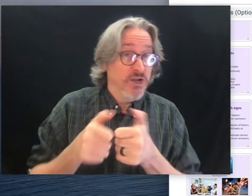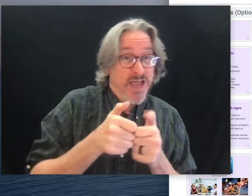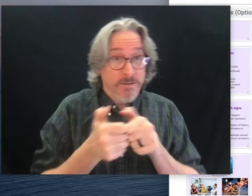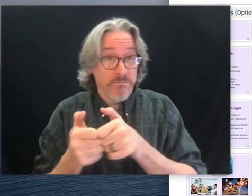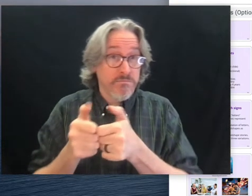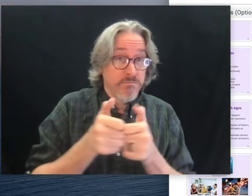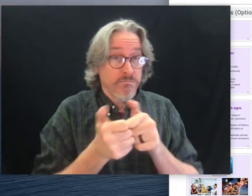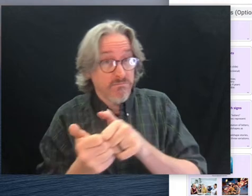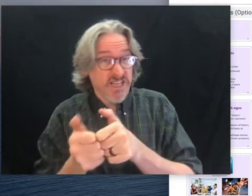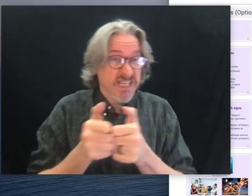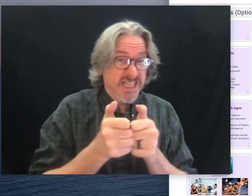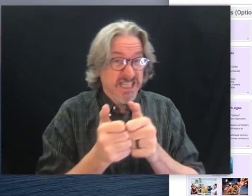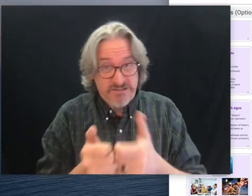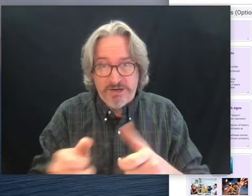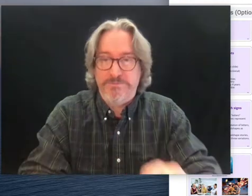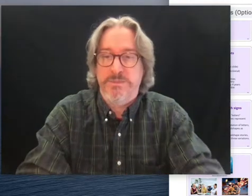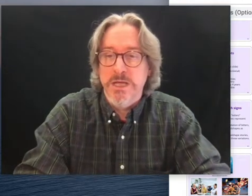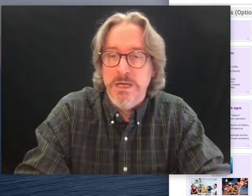video game.